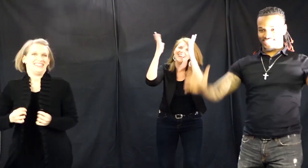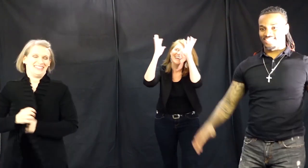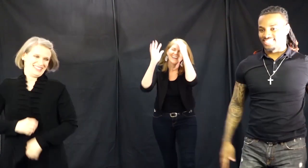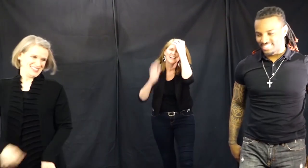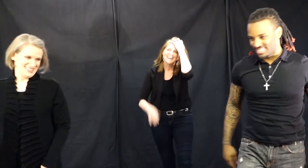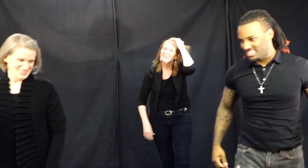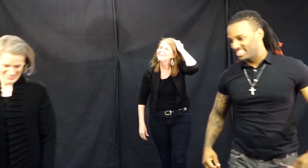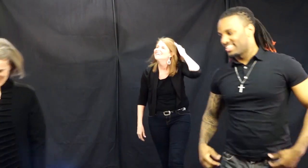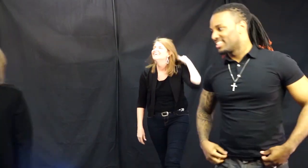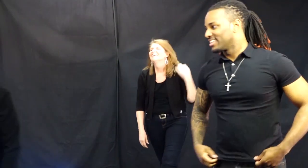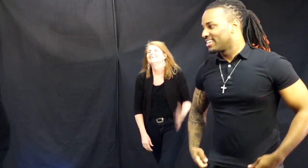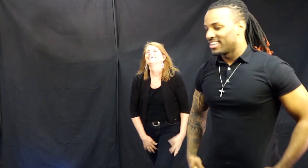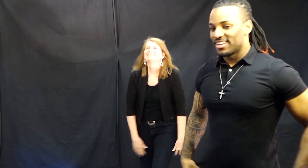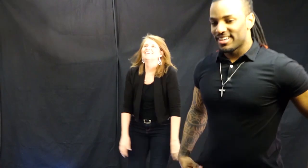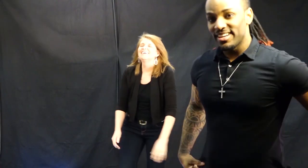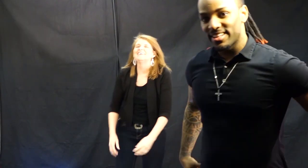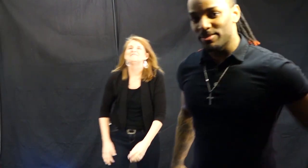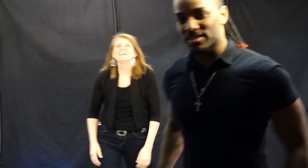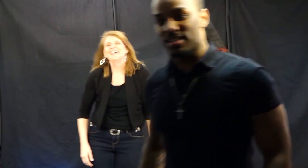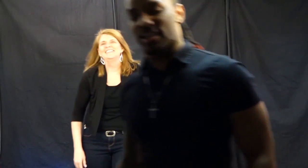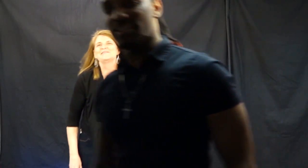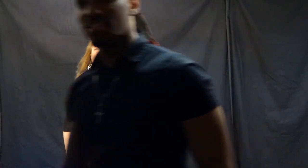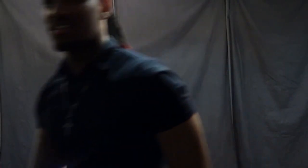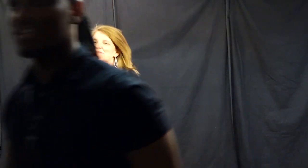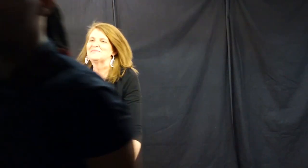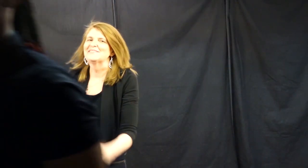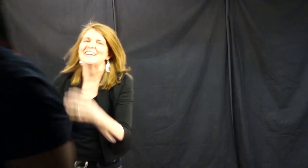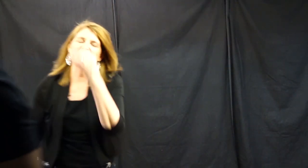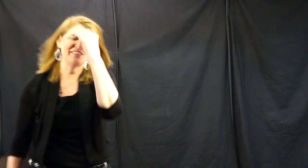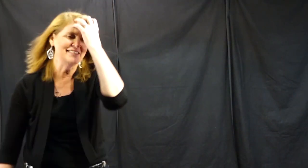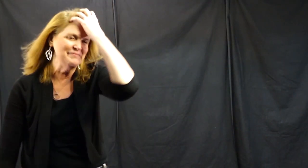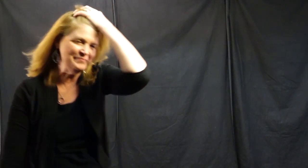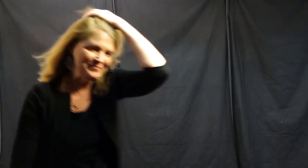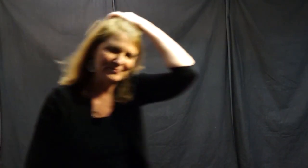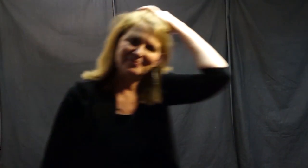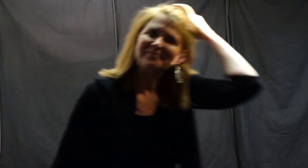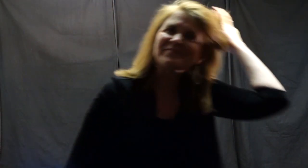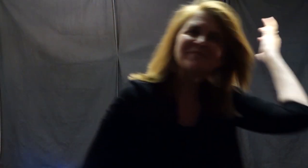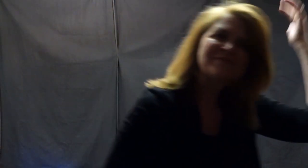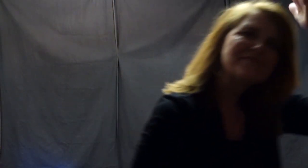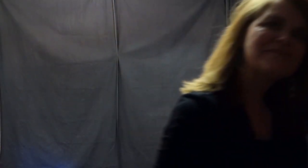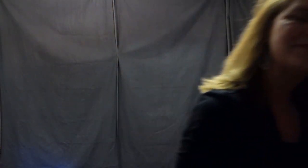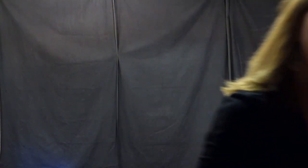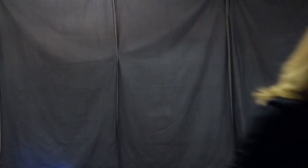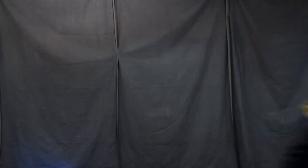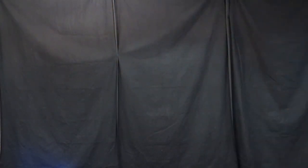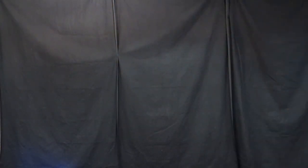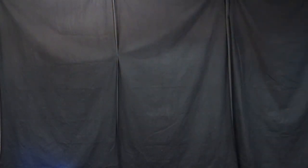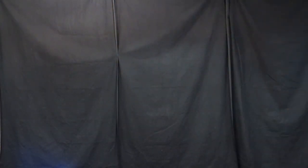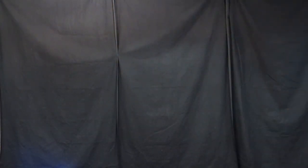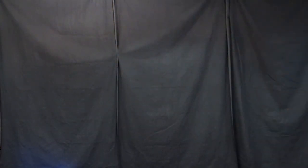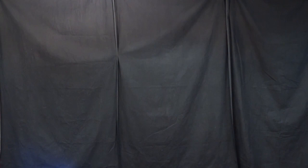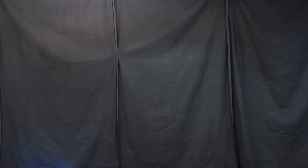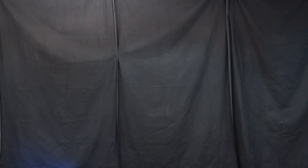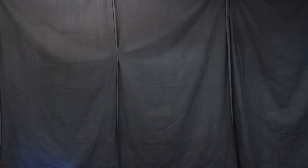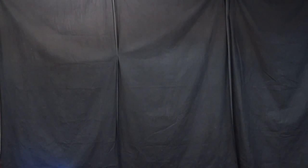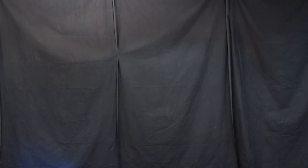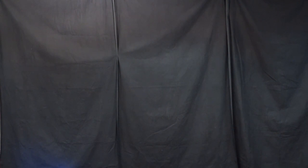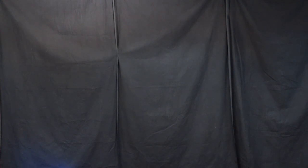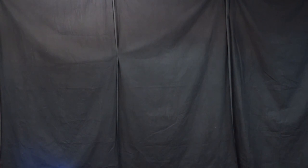Fish. Alright, that was good, guys. That was fun. Is there any more that we want to do? We talked about nonstop